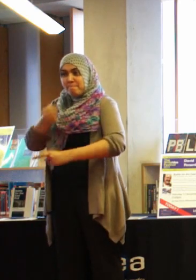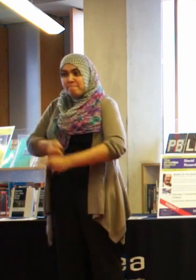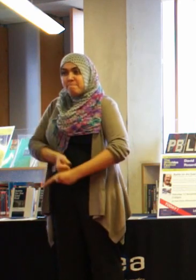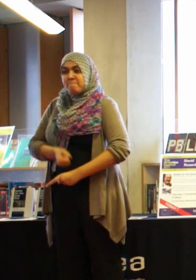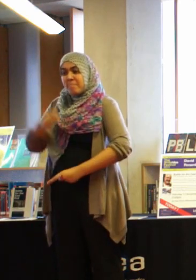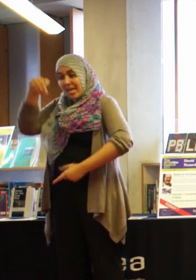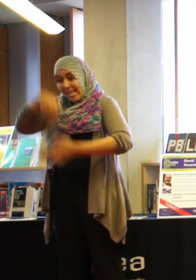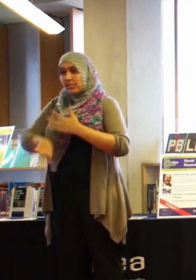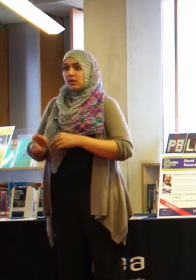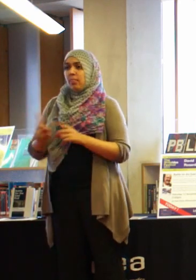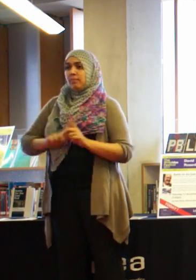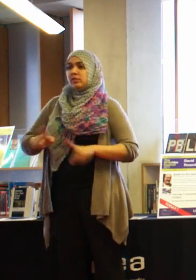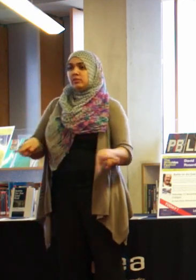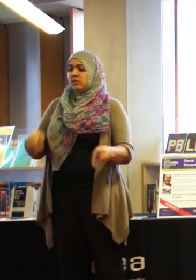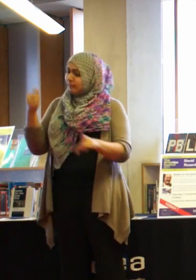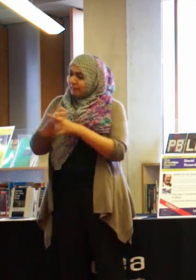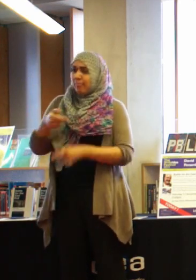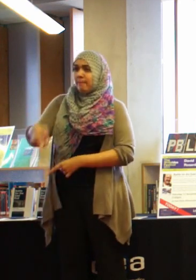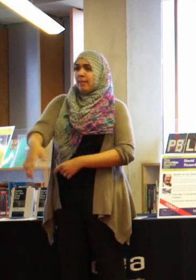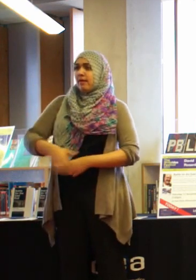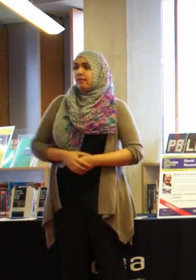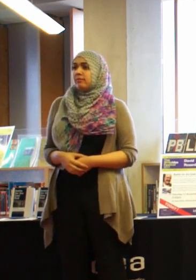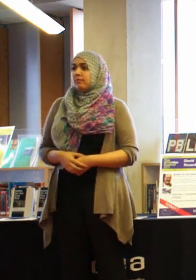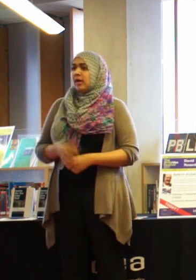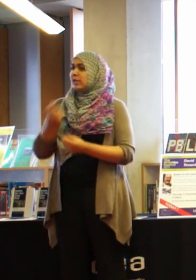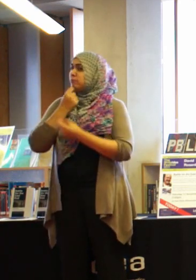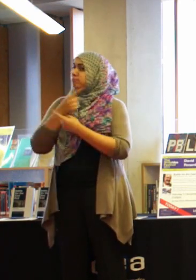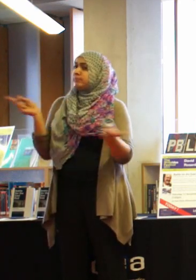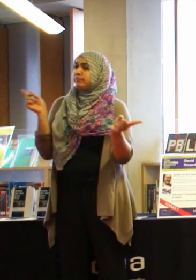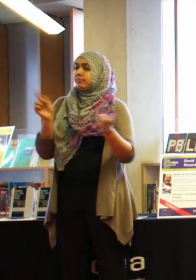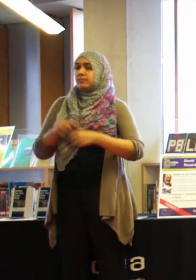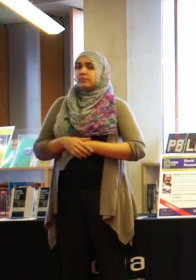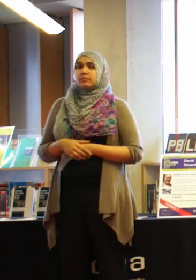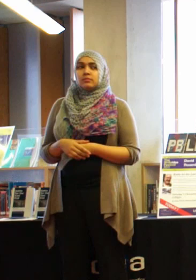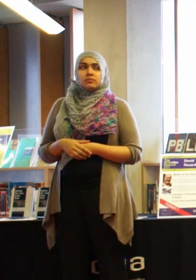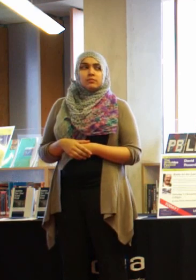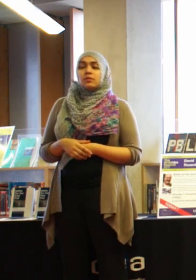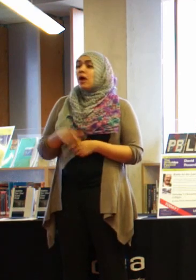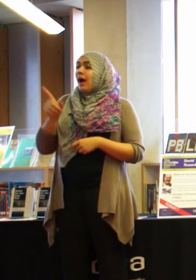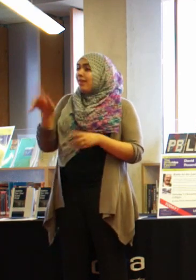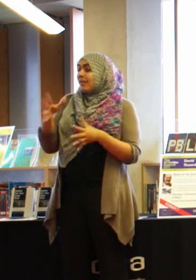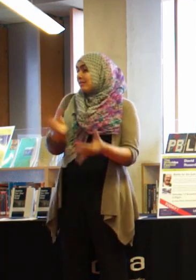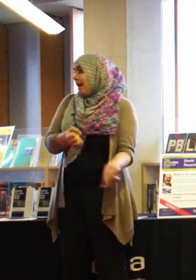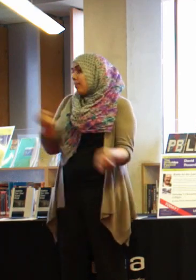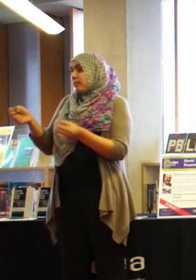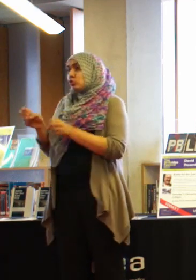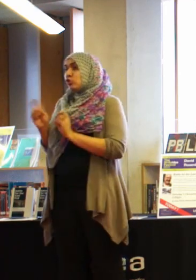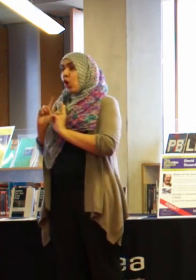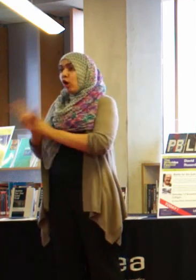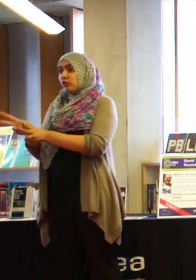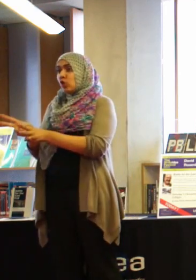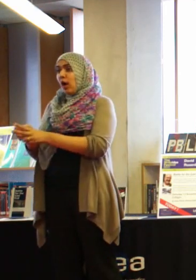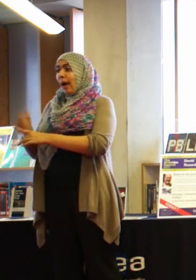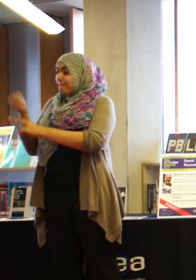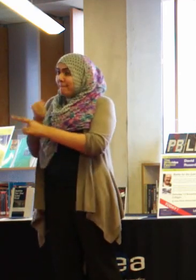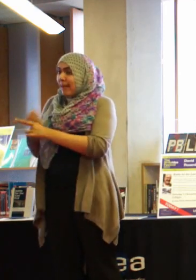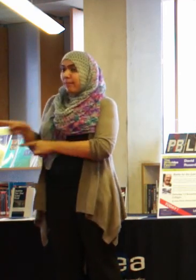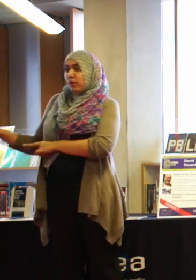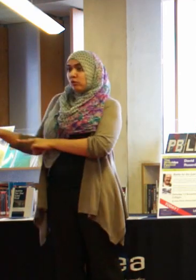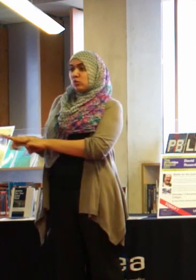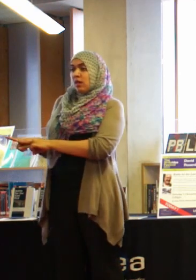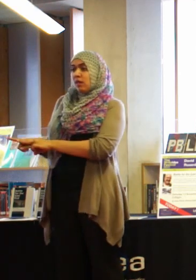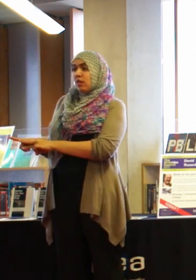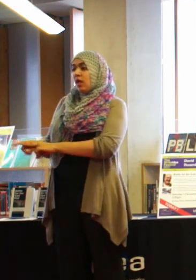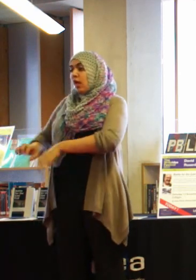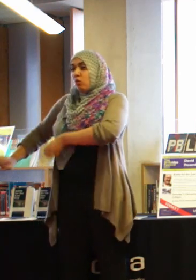of them inside the meeting hall. And that they were beaten up further in the corridor around the room and thrown